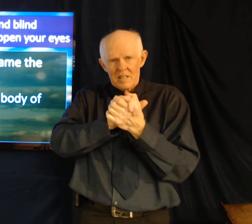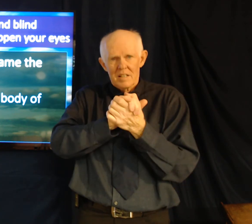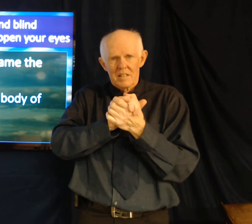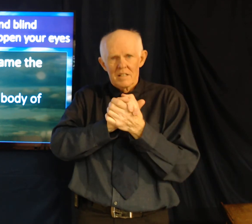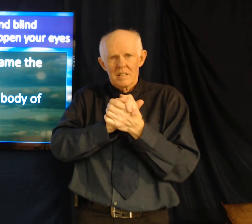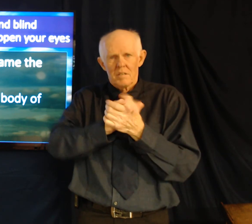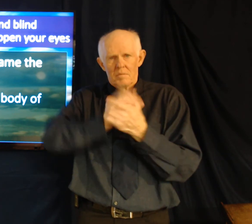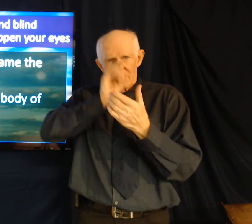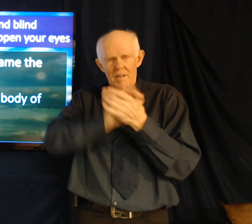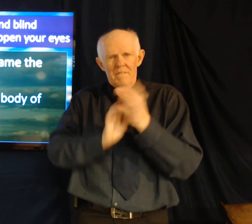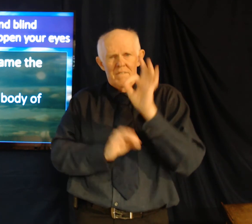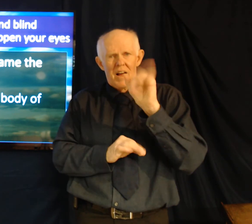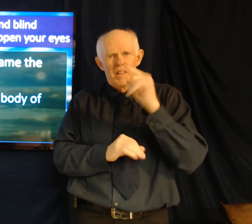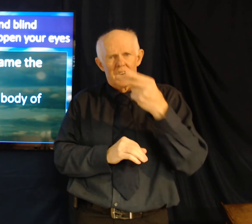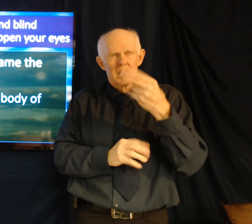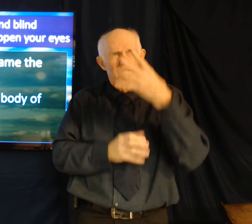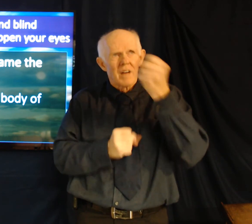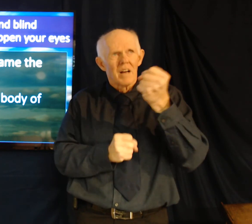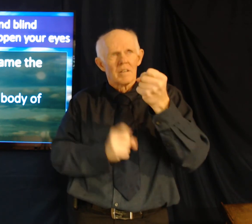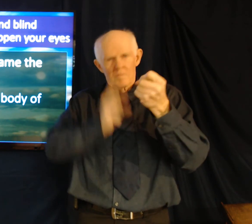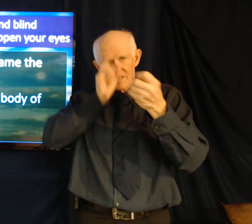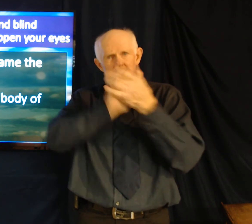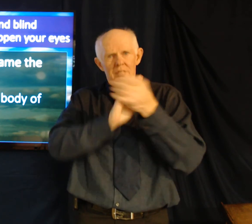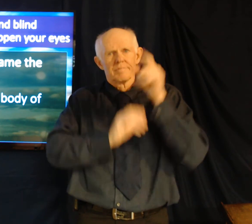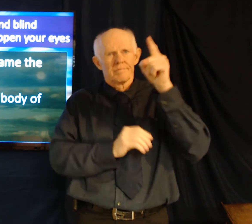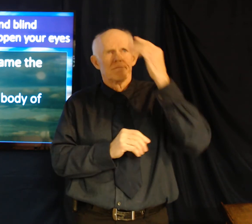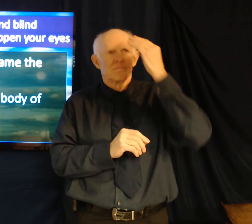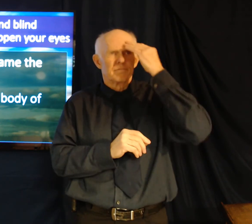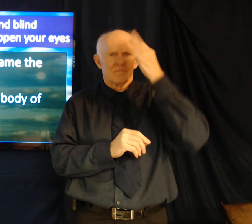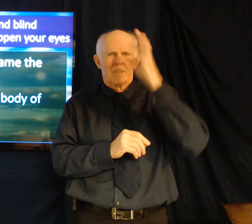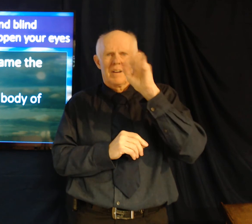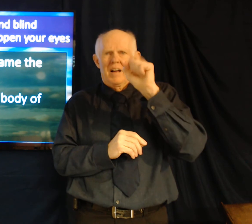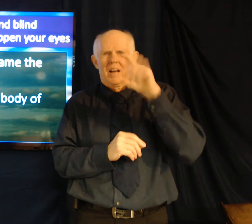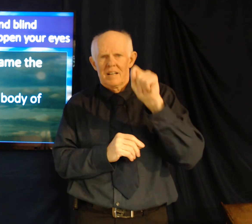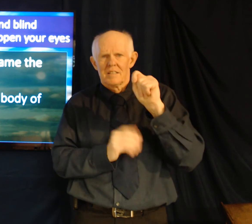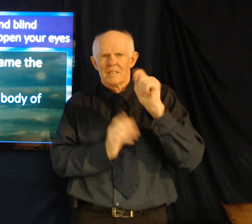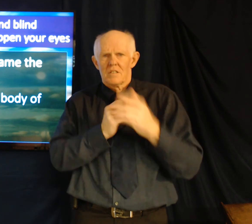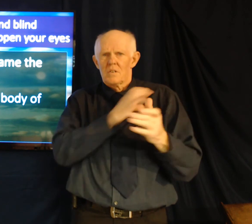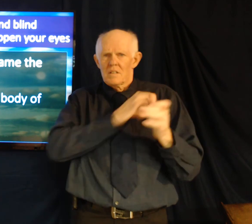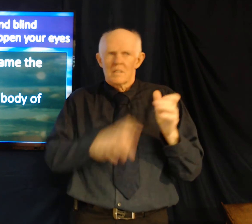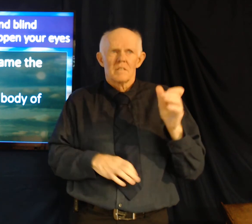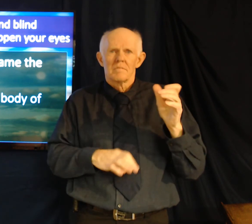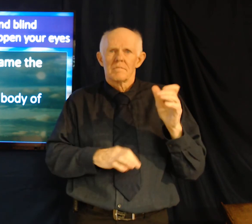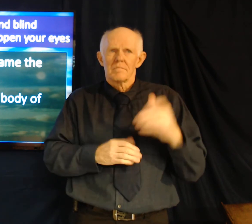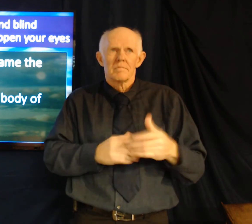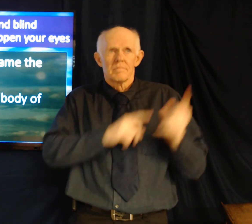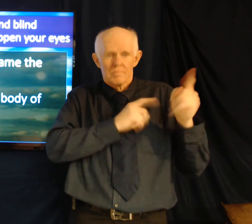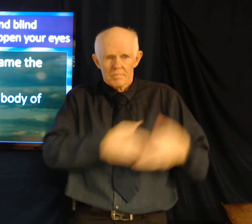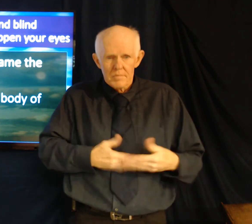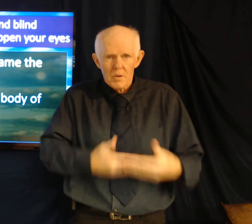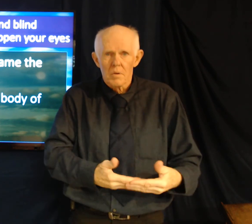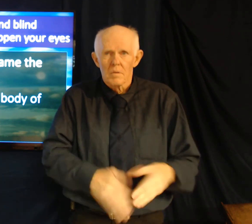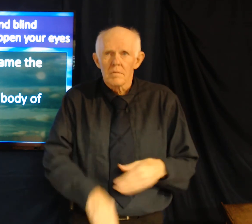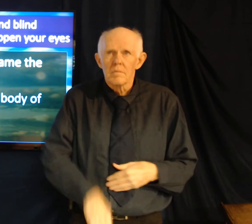key believing having faith in him in christ he was